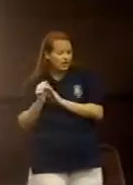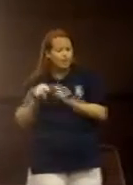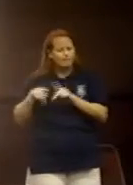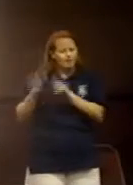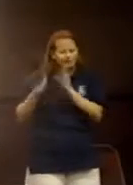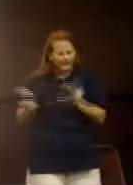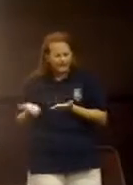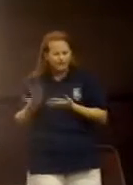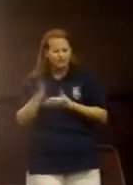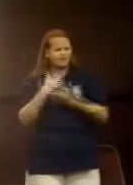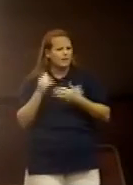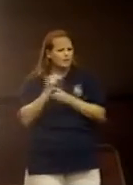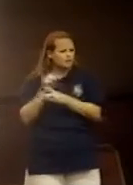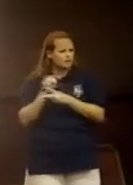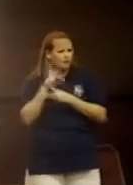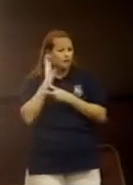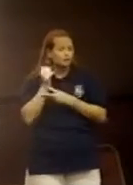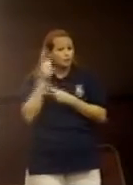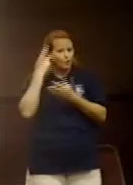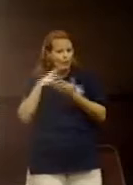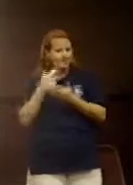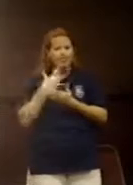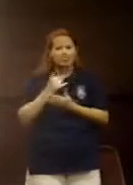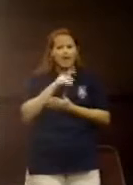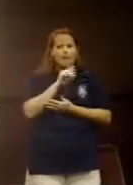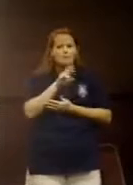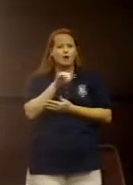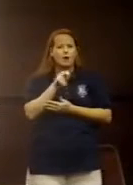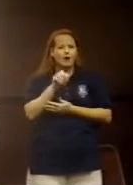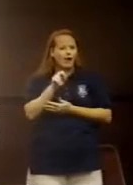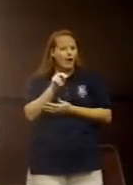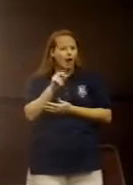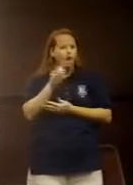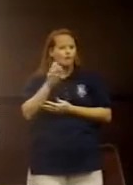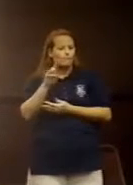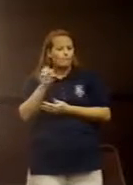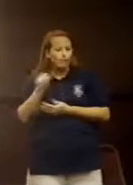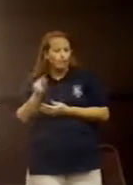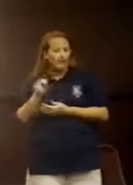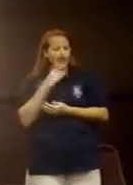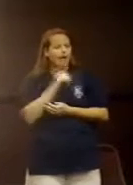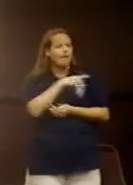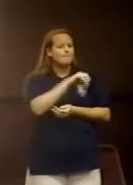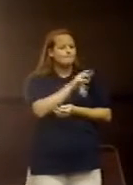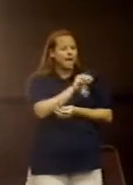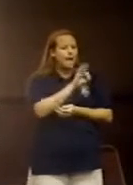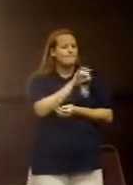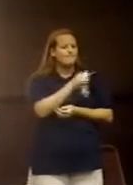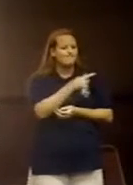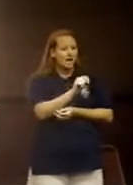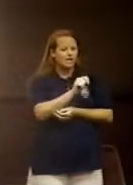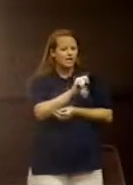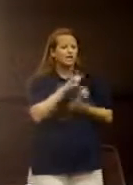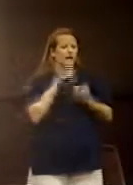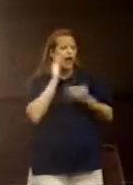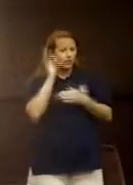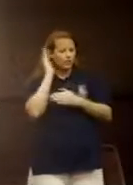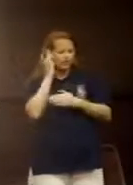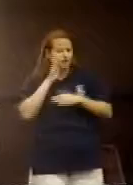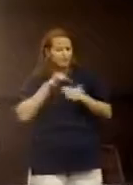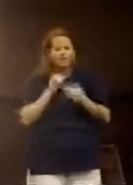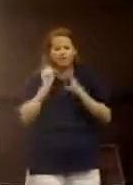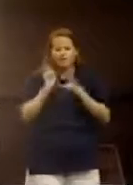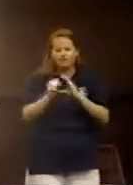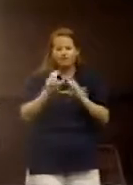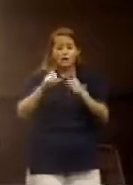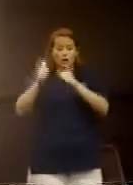here that some of the supervisors will recognize, like Marianne Mormon and Pam Fight, that I'd lecture on the stuff, they'd